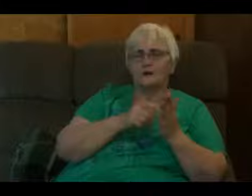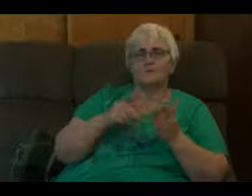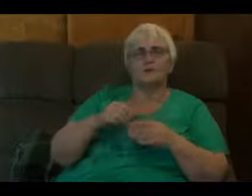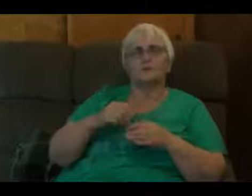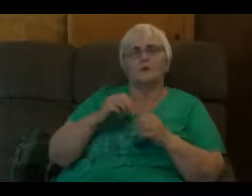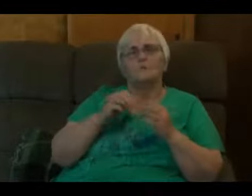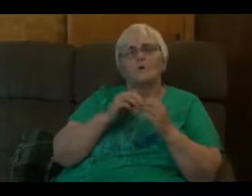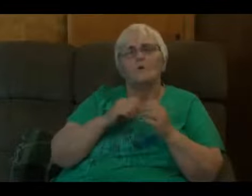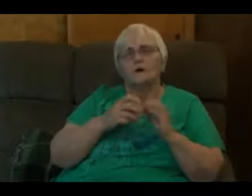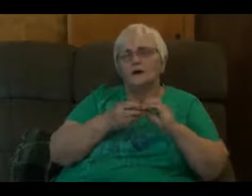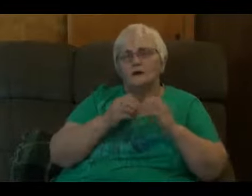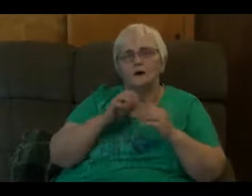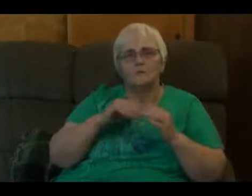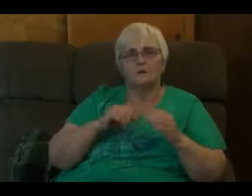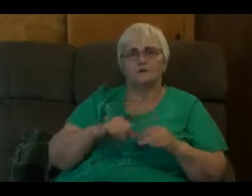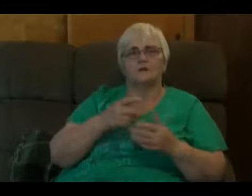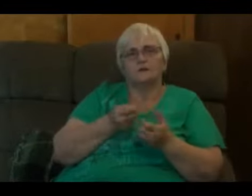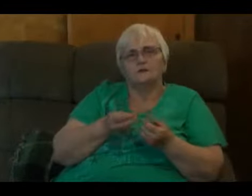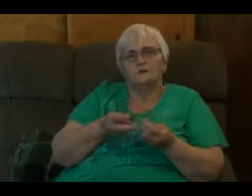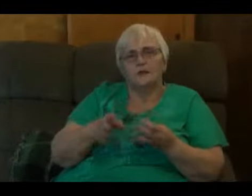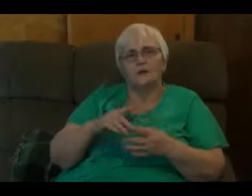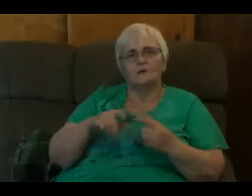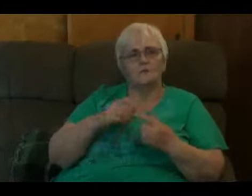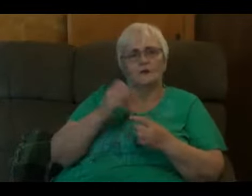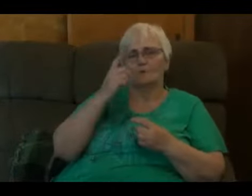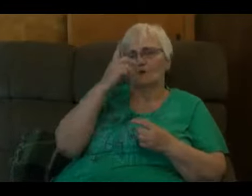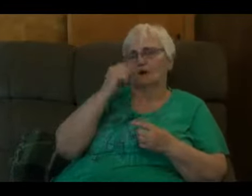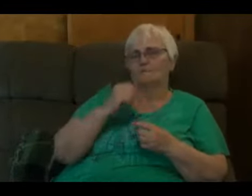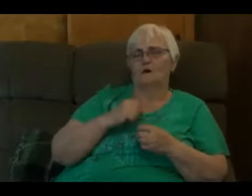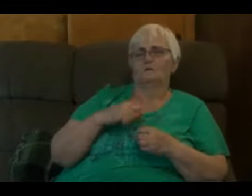more in number than the sand. When I awake, I am still with You.